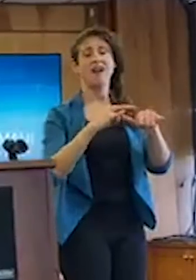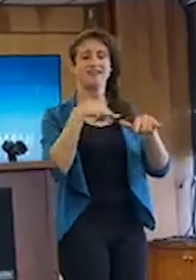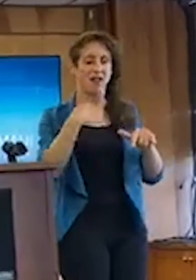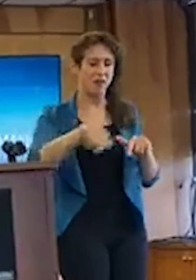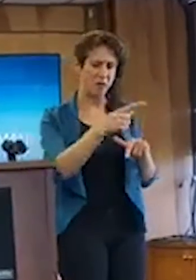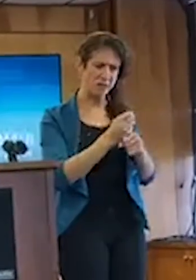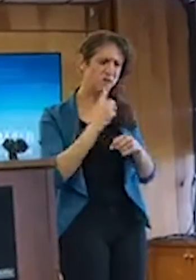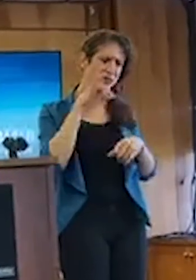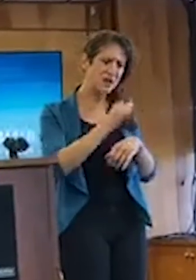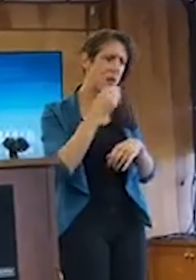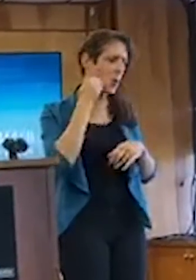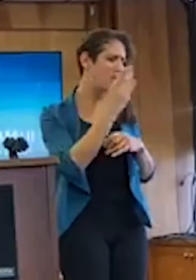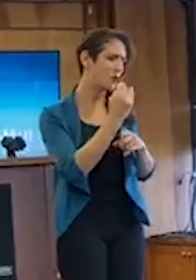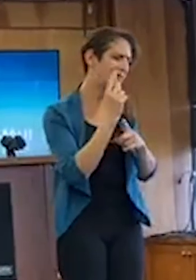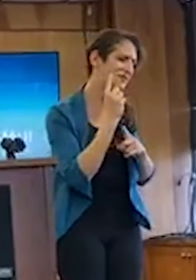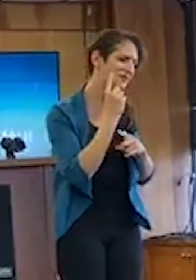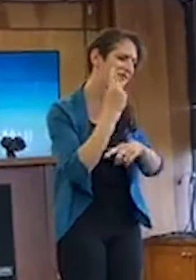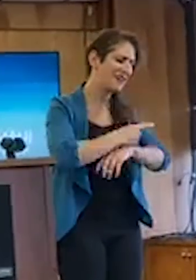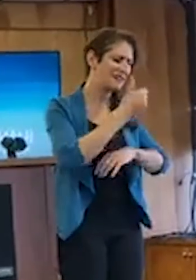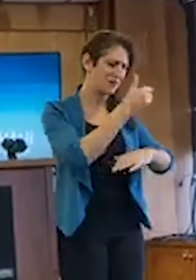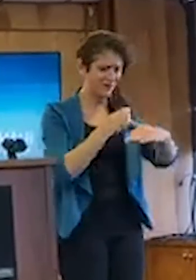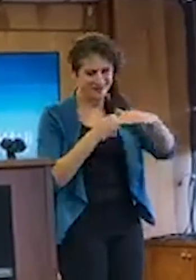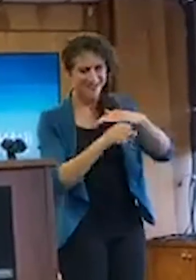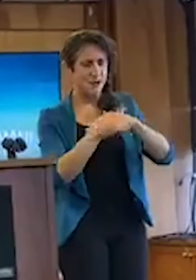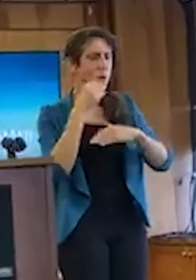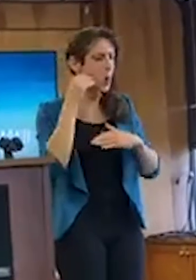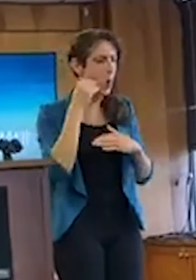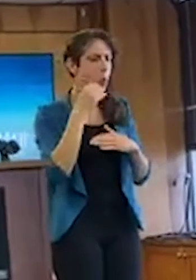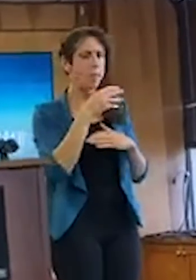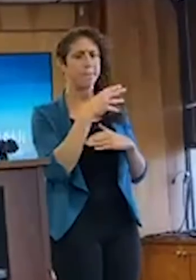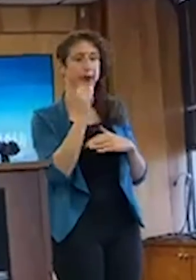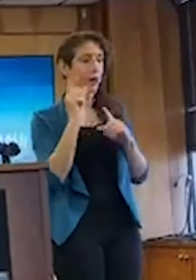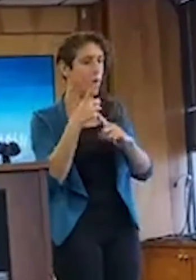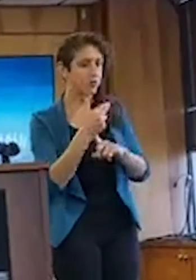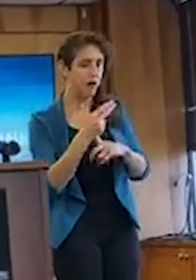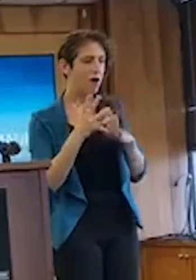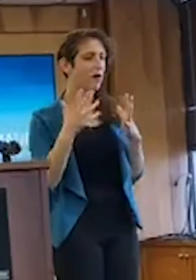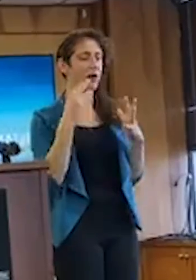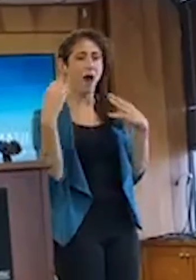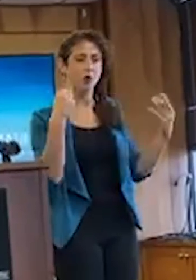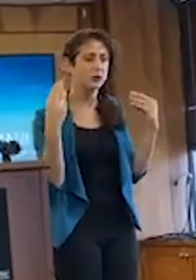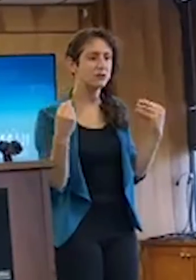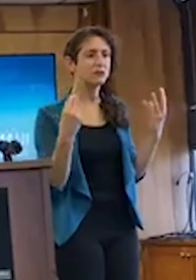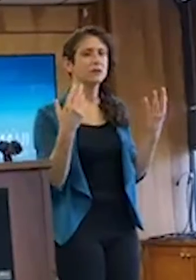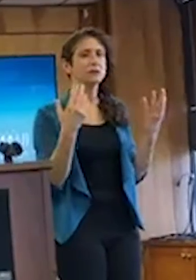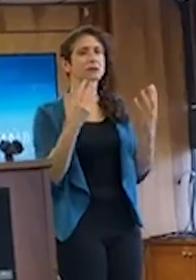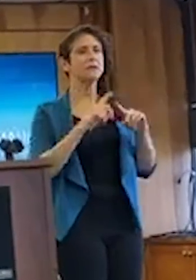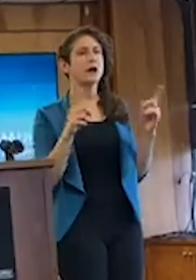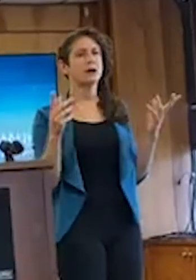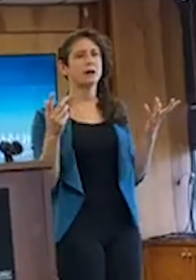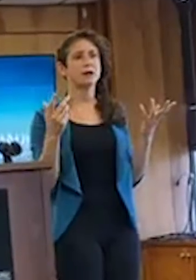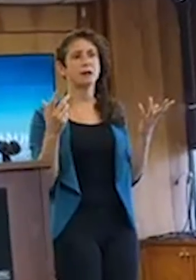it will be enforced, and what about the risk to hotel employees? There is a possibility, we're working on it right